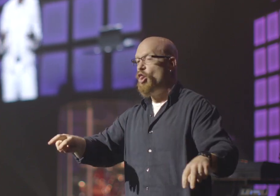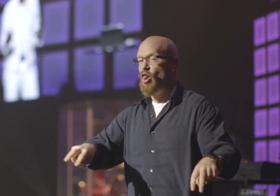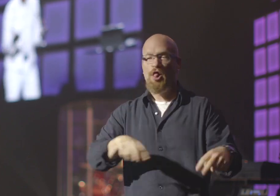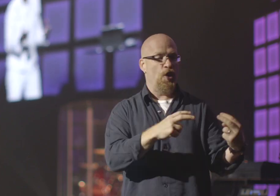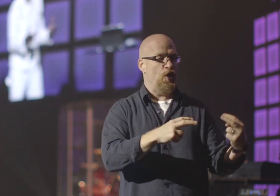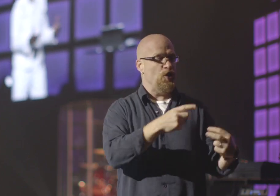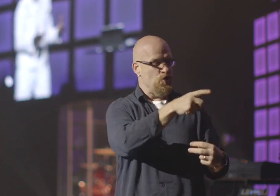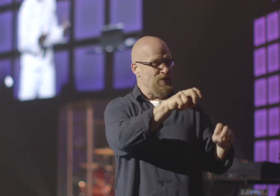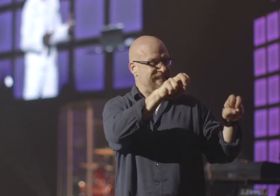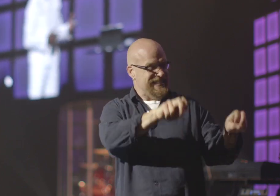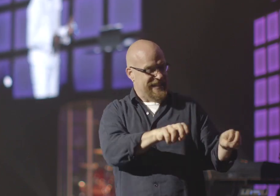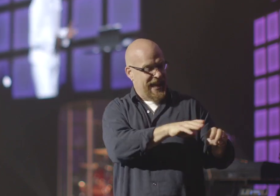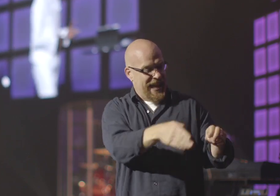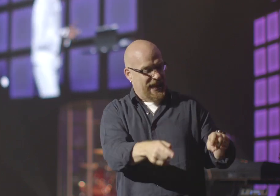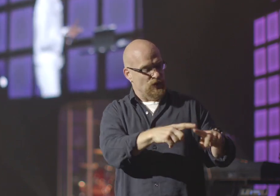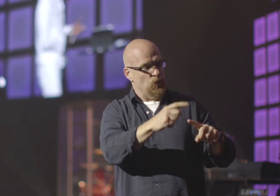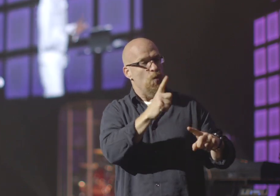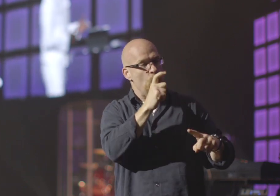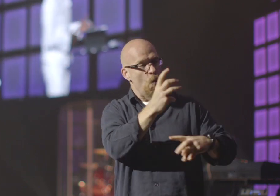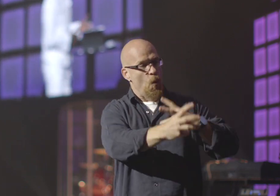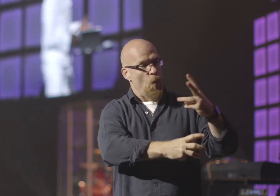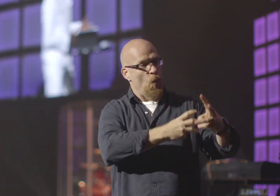you're sitting next to a world overcomer.